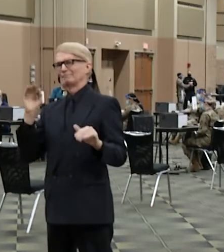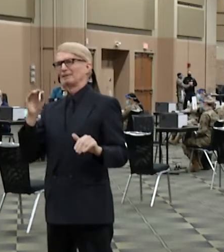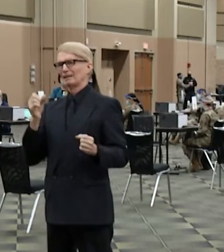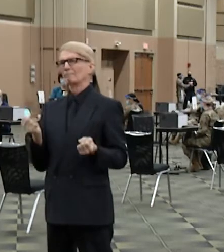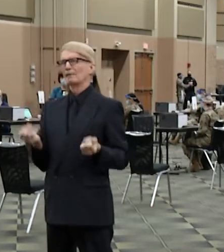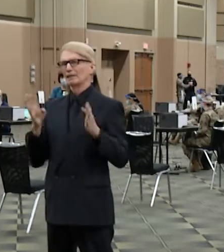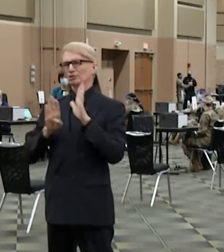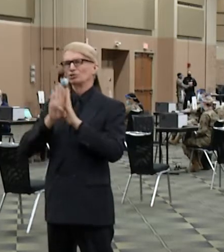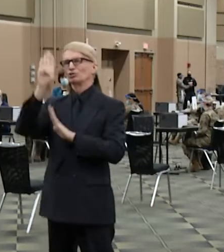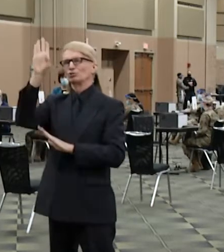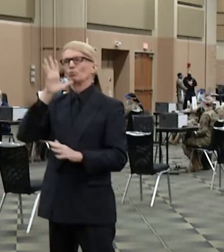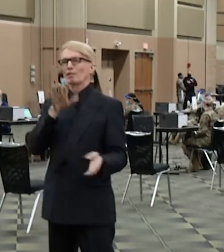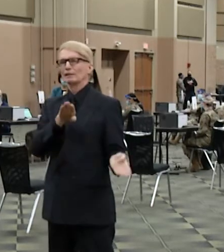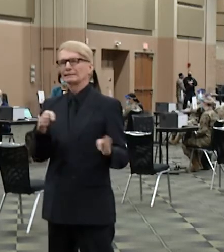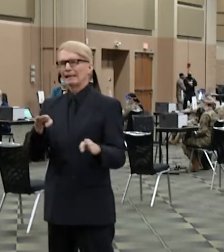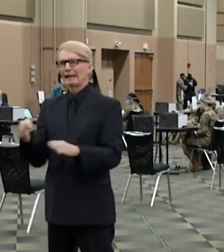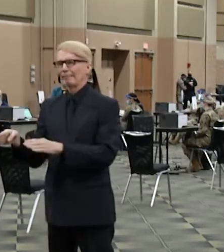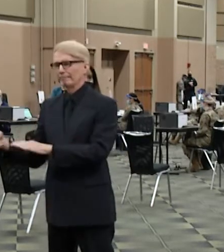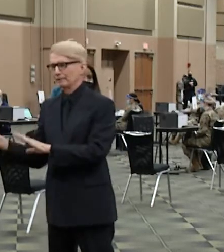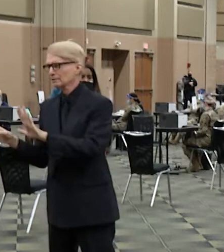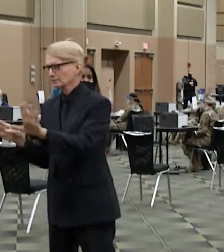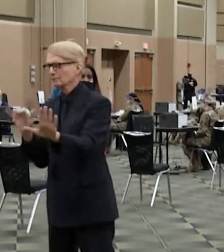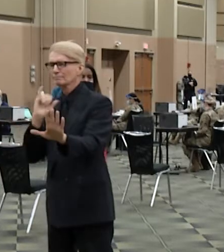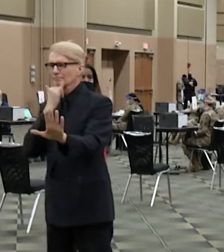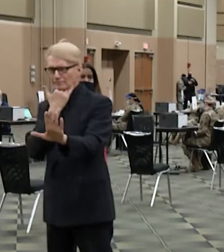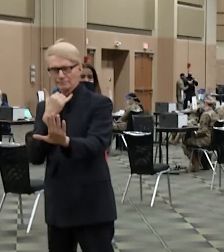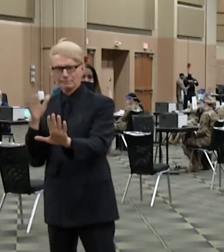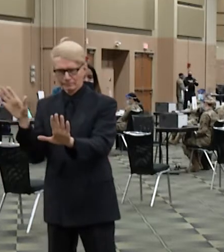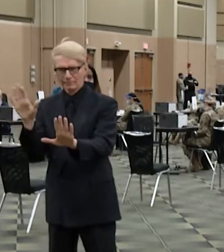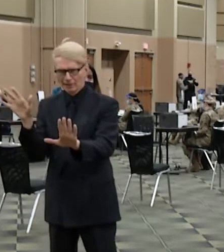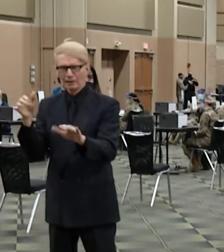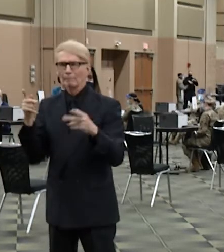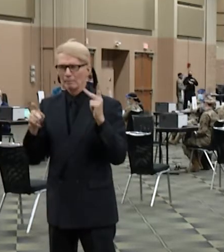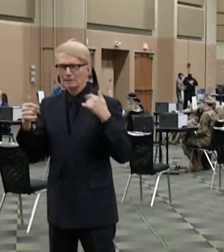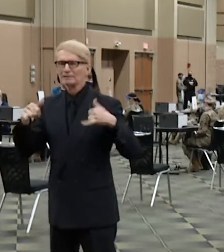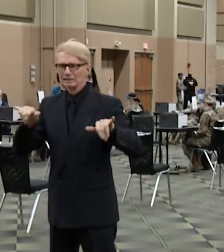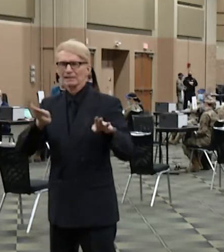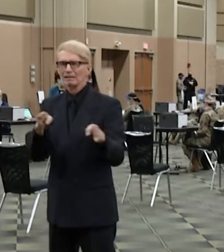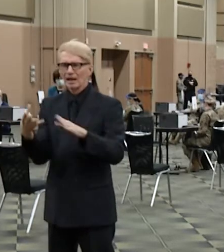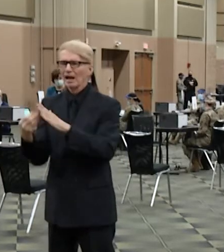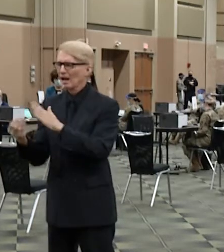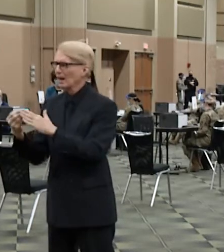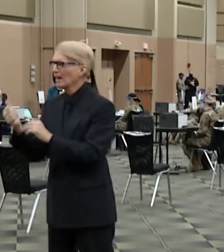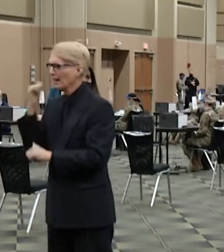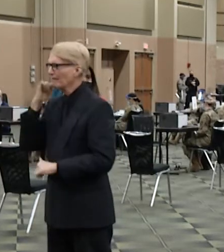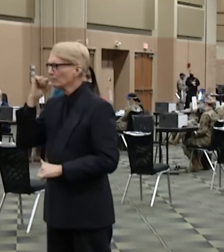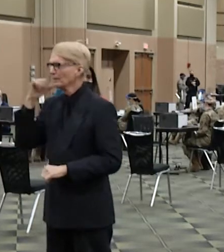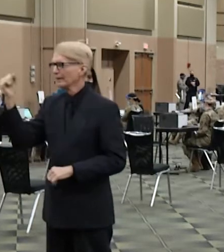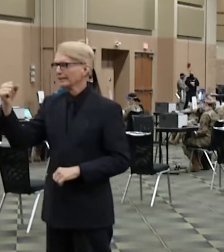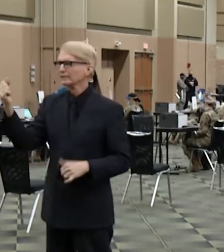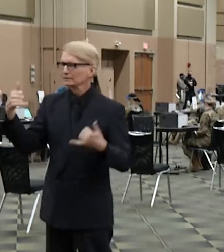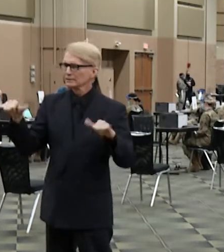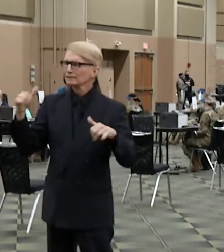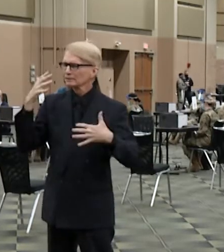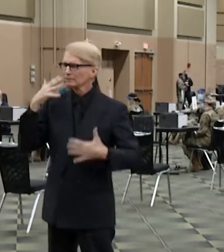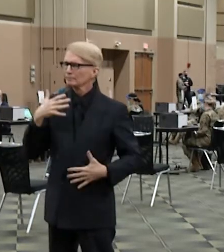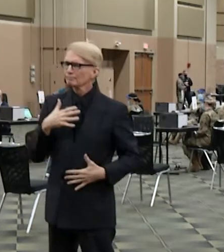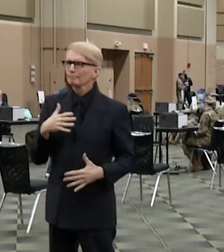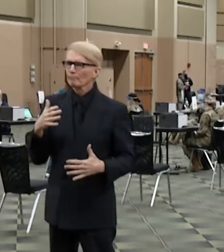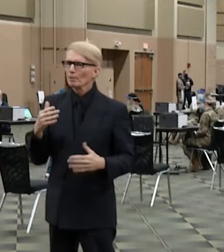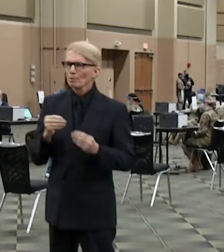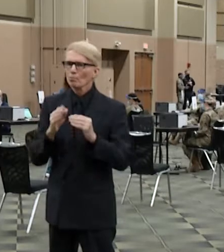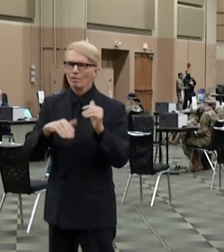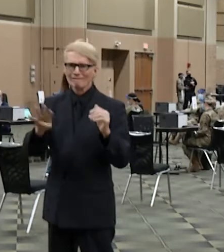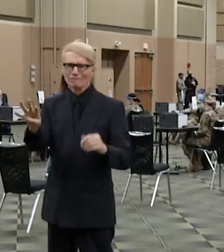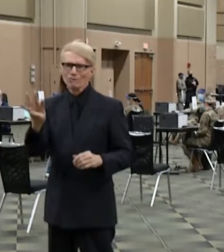deaths. Don't get me wrong, we're still losing lives every day. More than 400,000